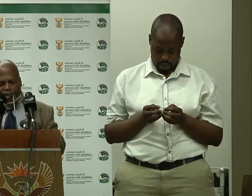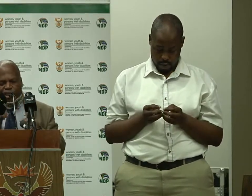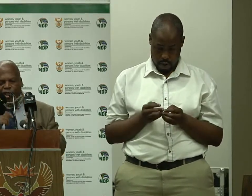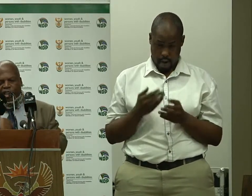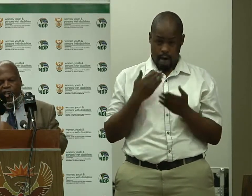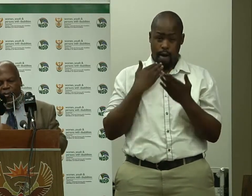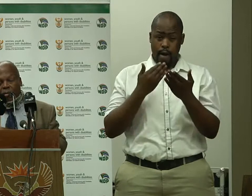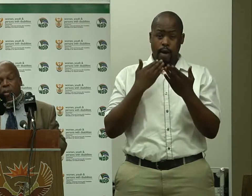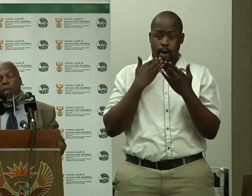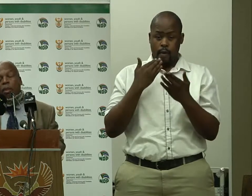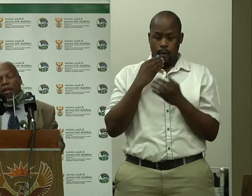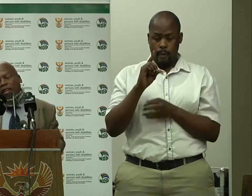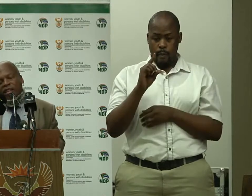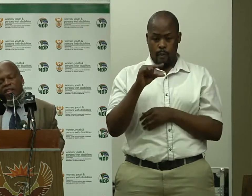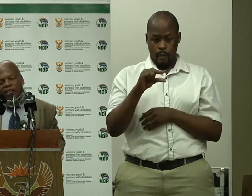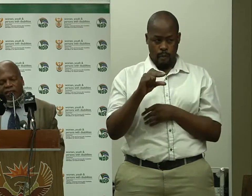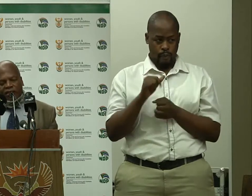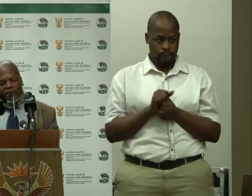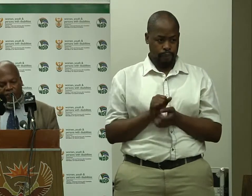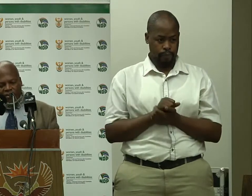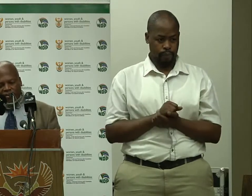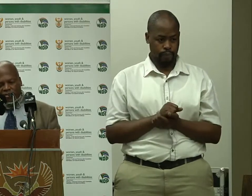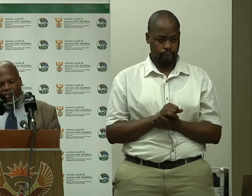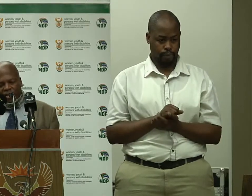Thank you, DG.